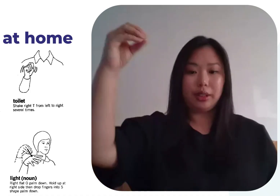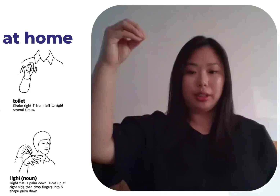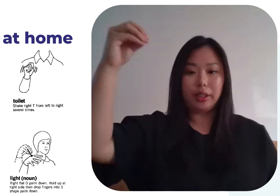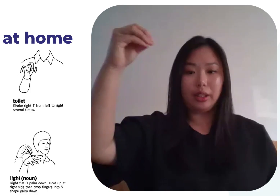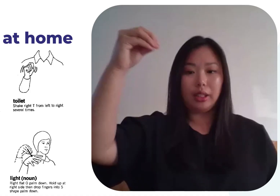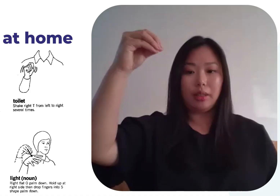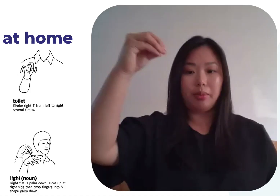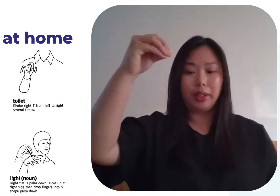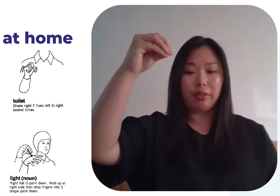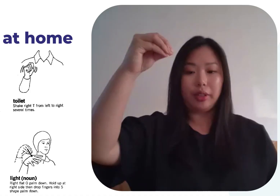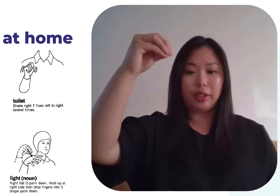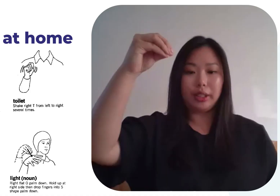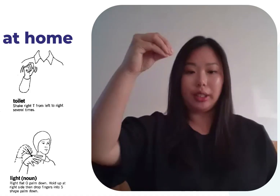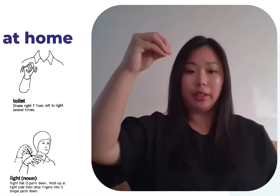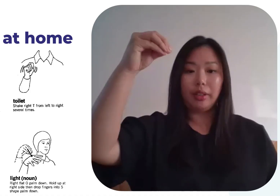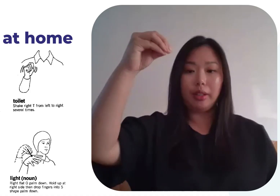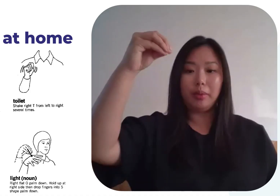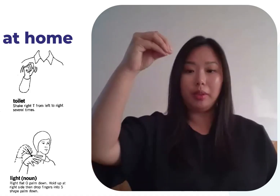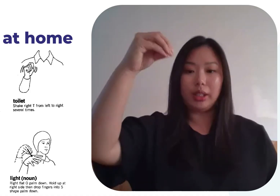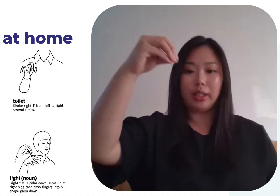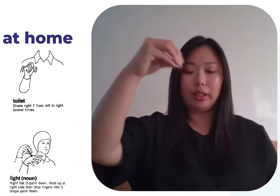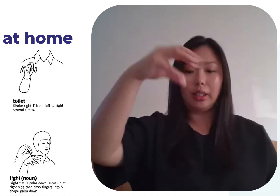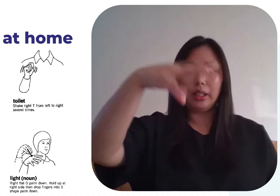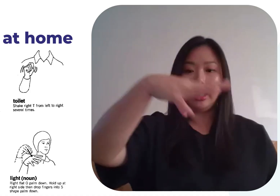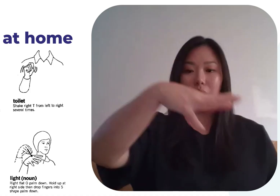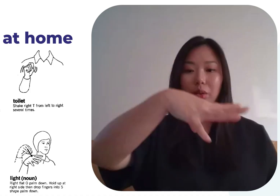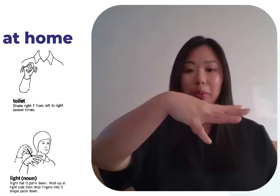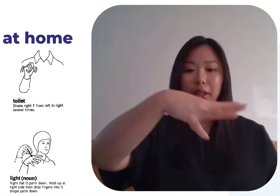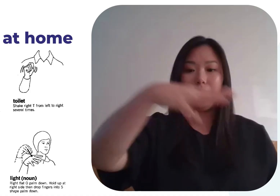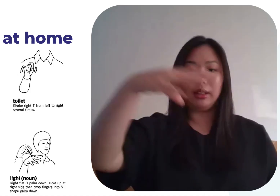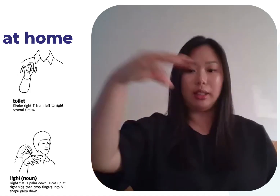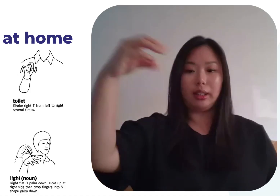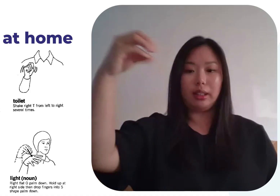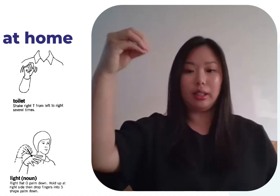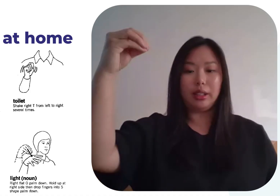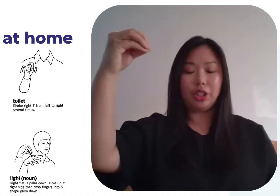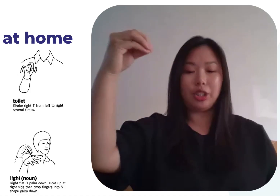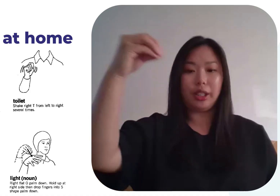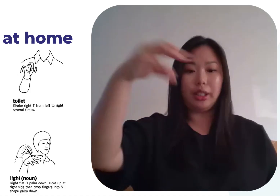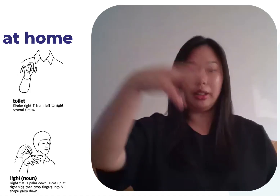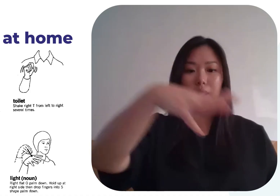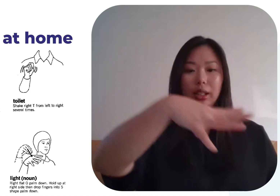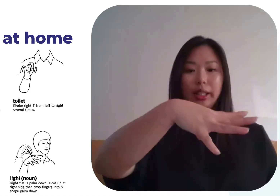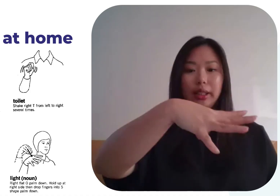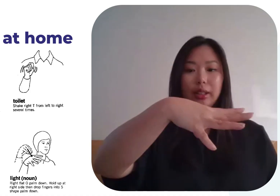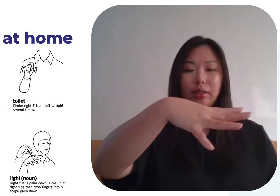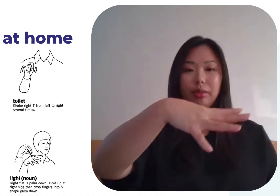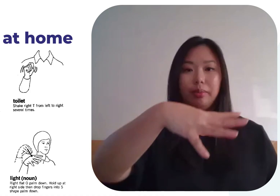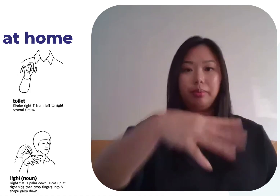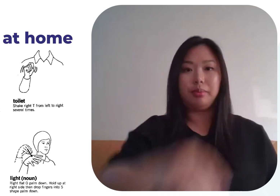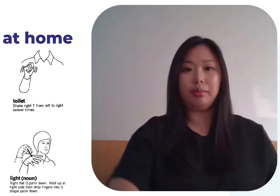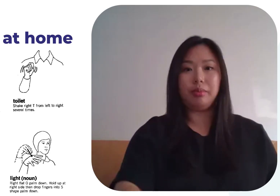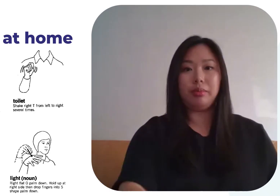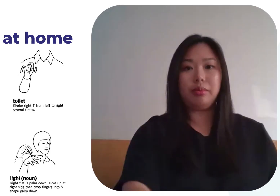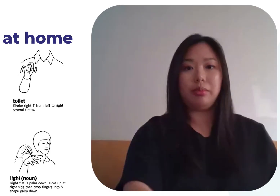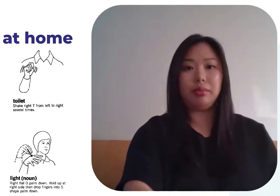Light, you start up with your fingers together and move down and open like the light is shining. Light.